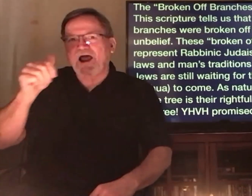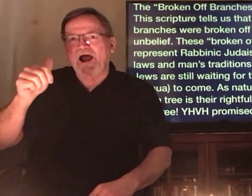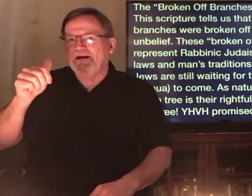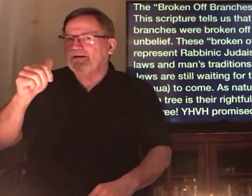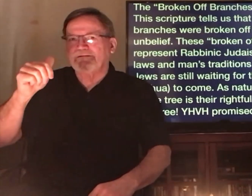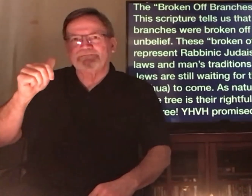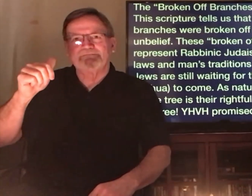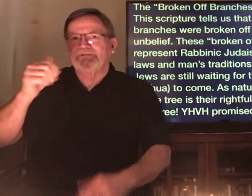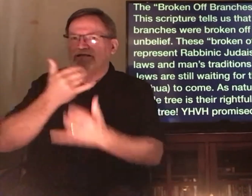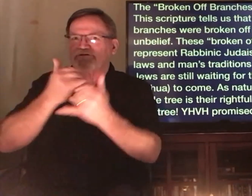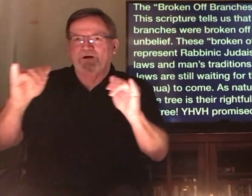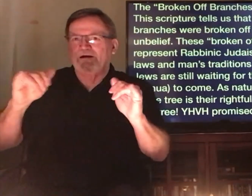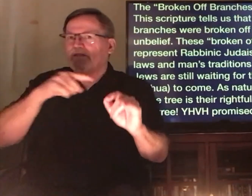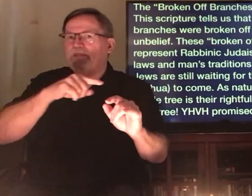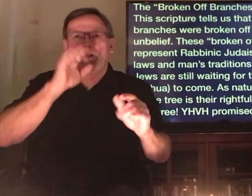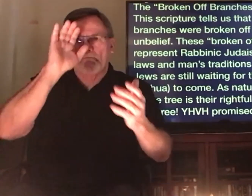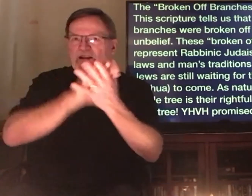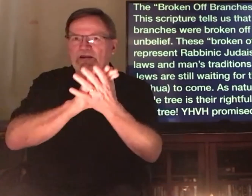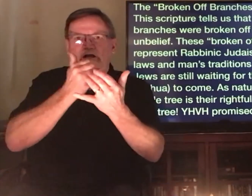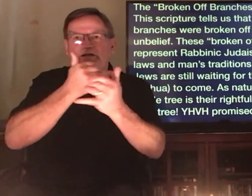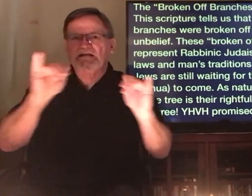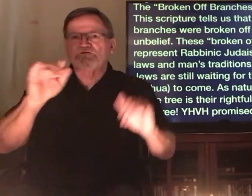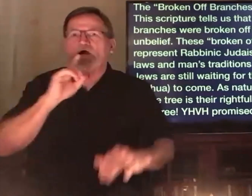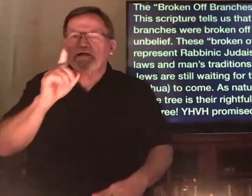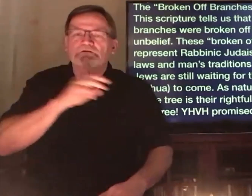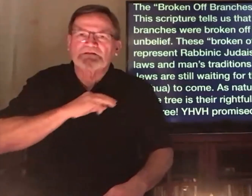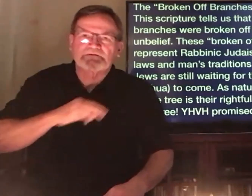not Christian, the Jews started the first church.